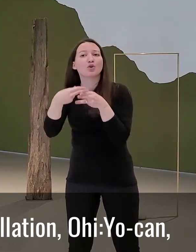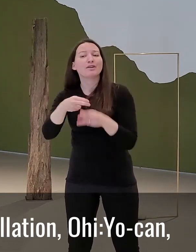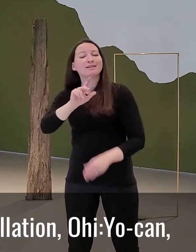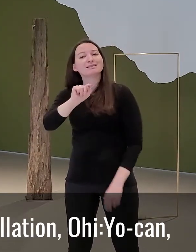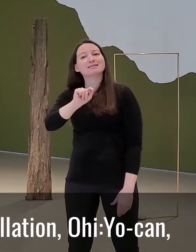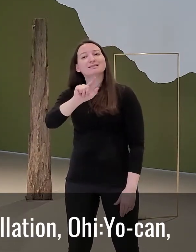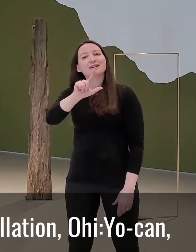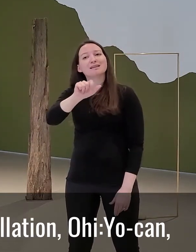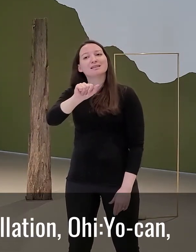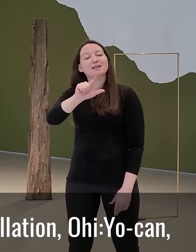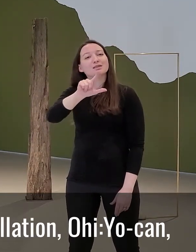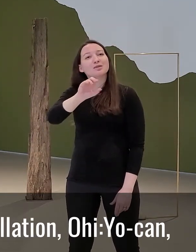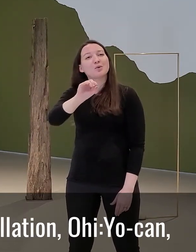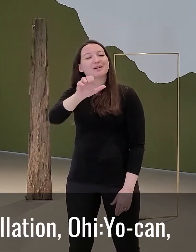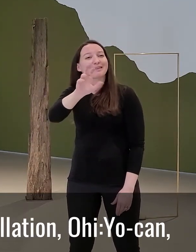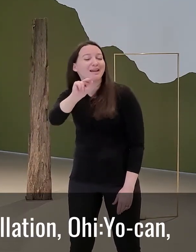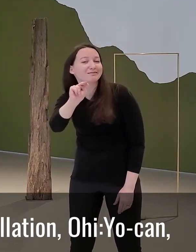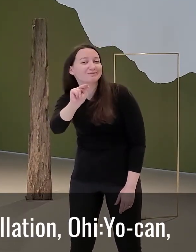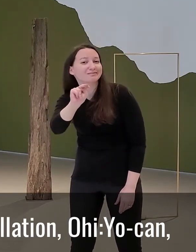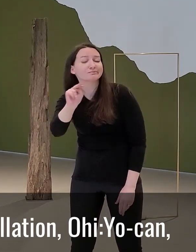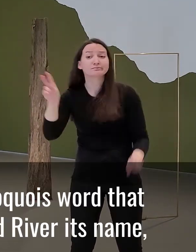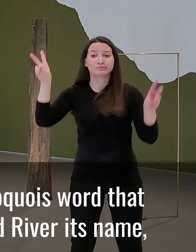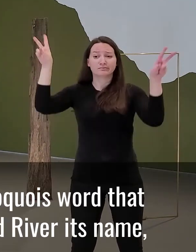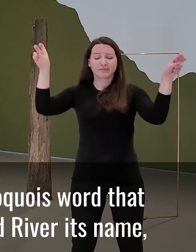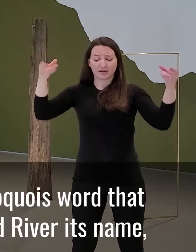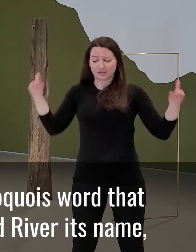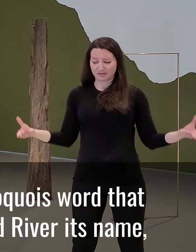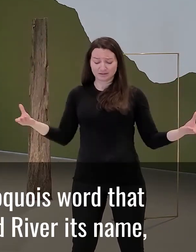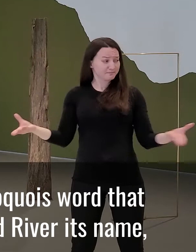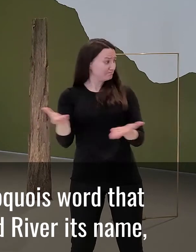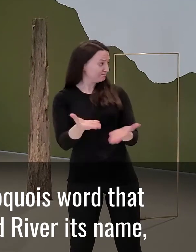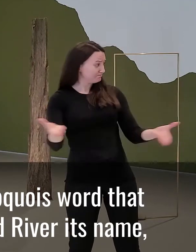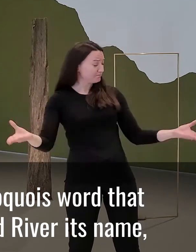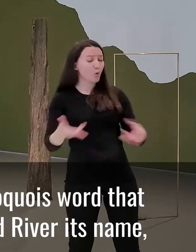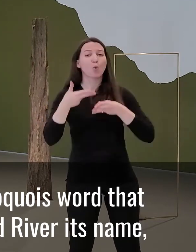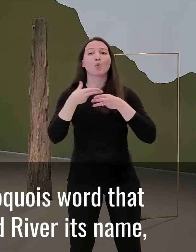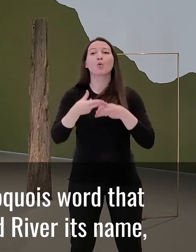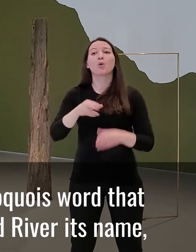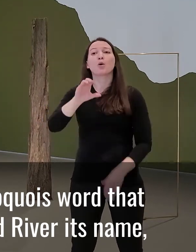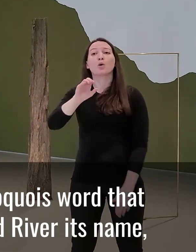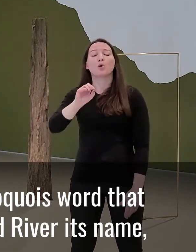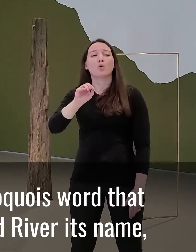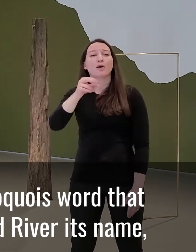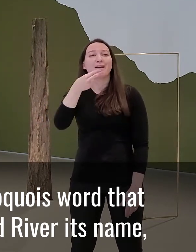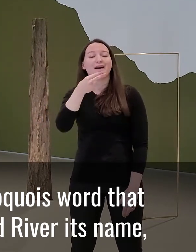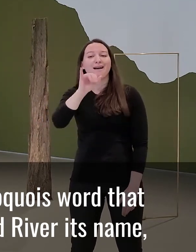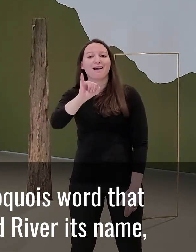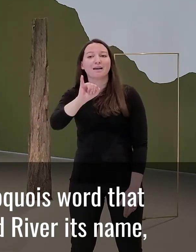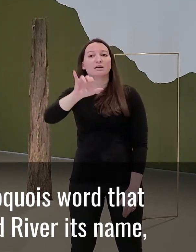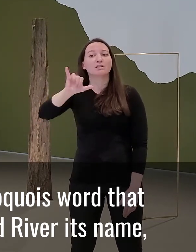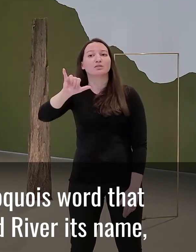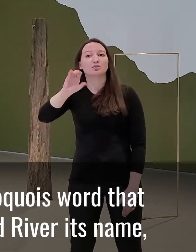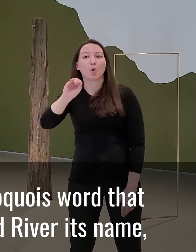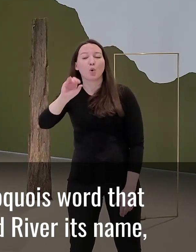title of the installation, Kane, references the Iroquois word that gave the state and river its